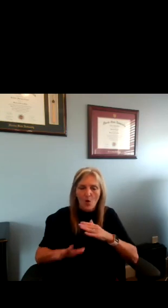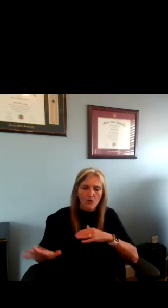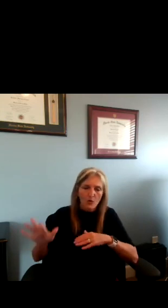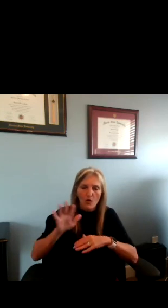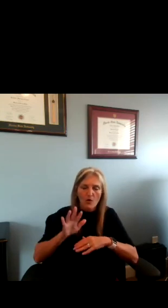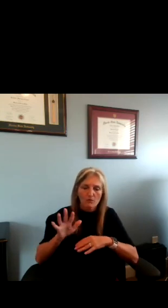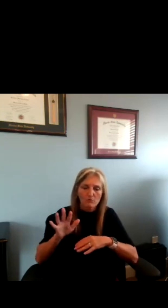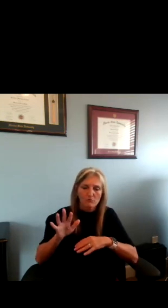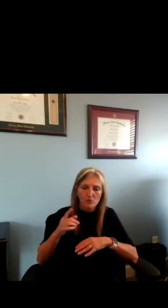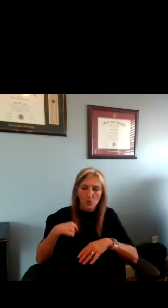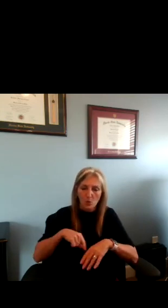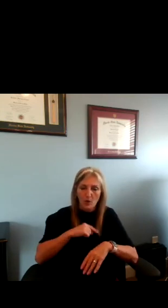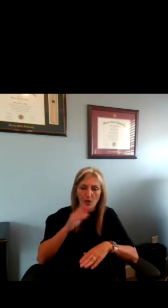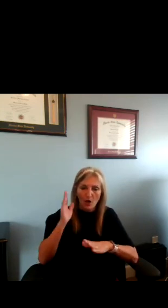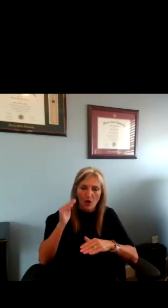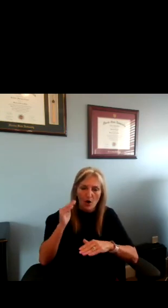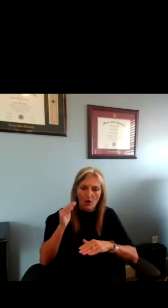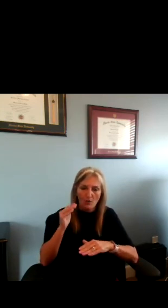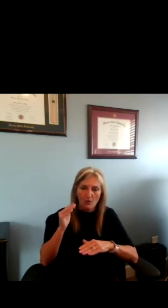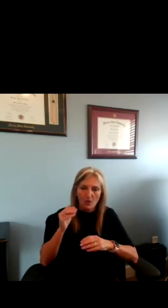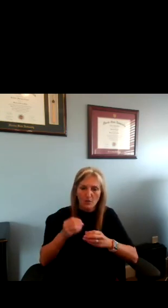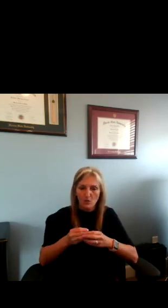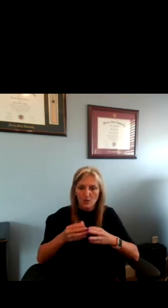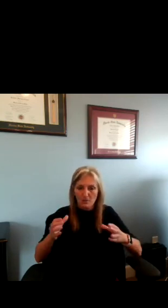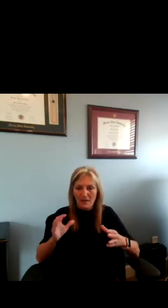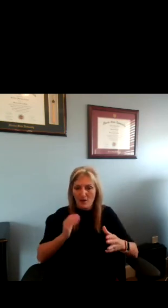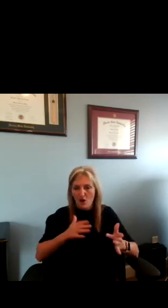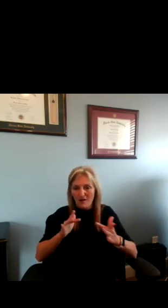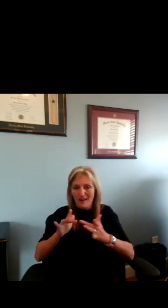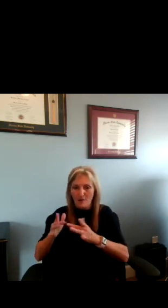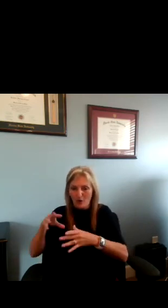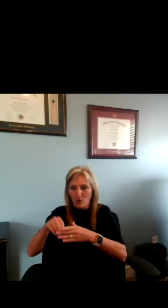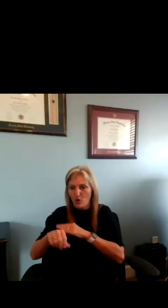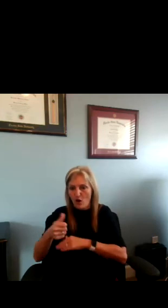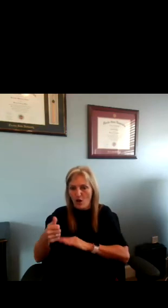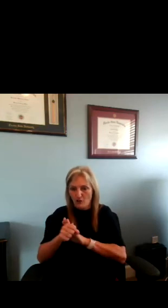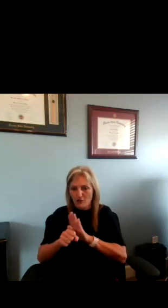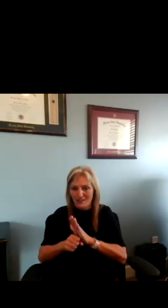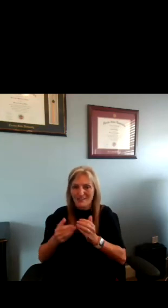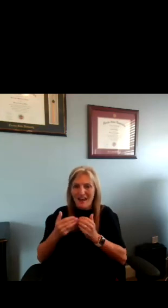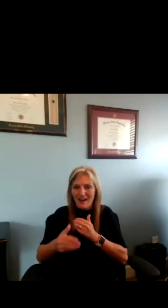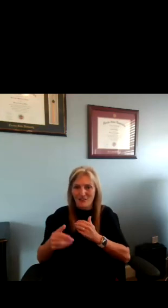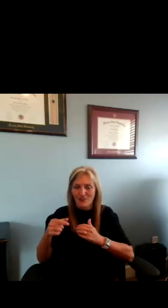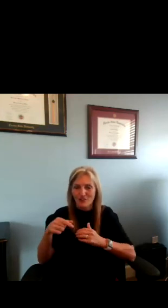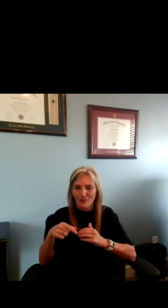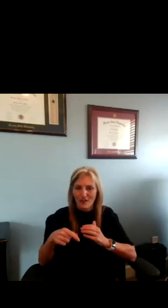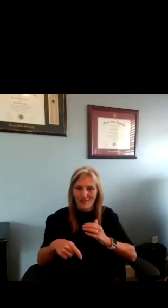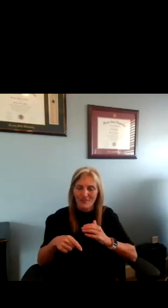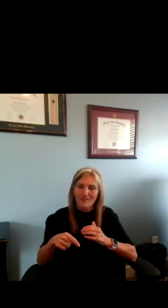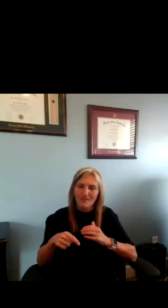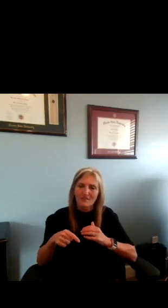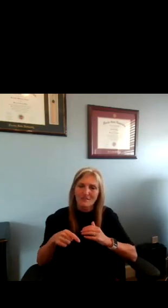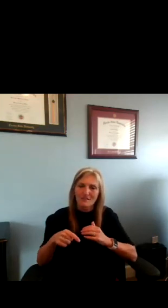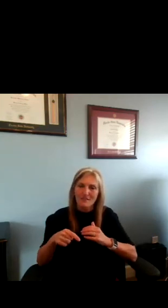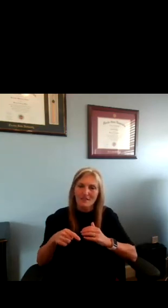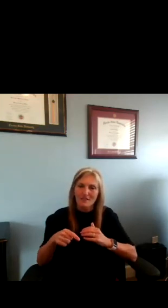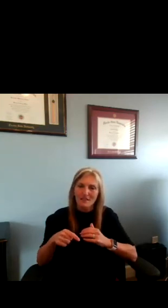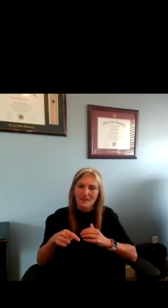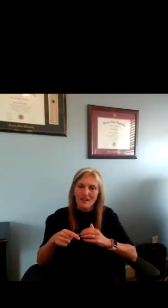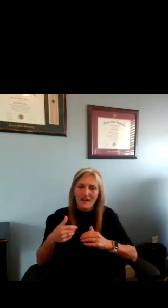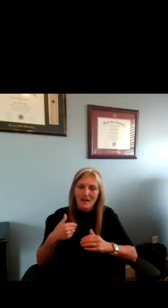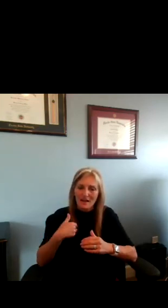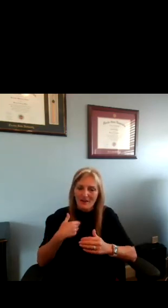we hope that we can expand our network to include other states after this initial five-year period and bring evidence-driven transformative